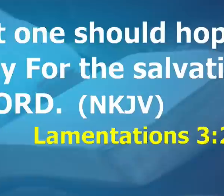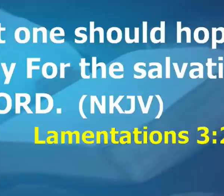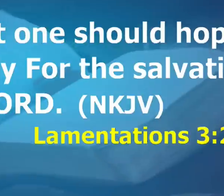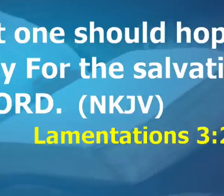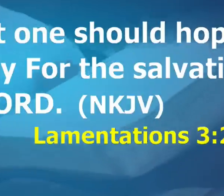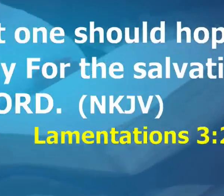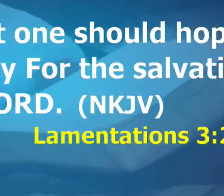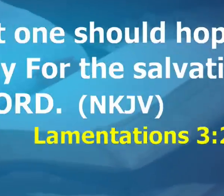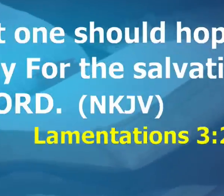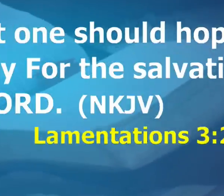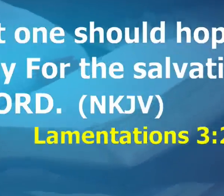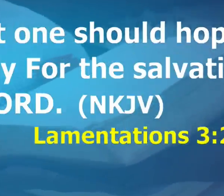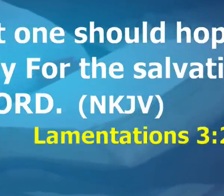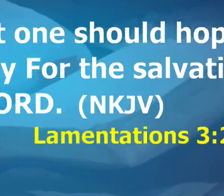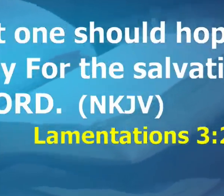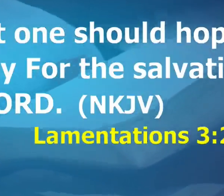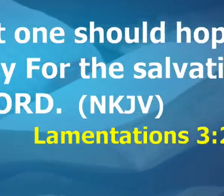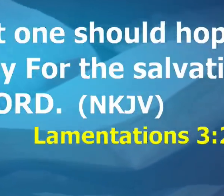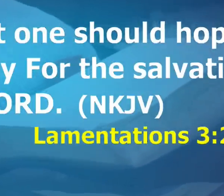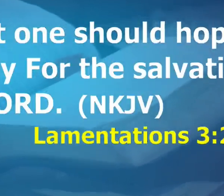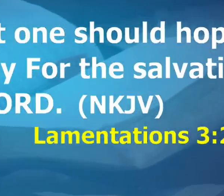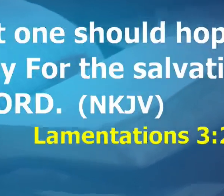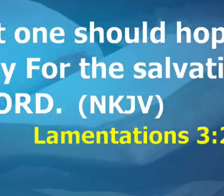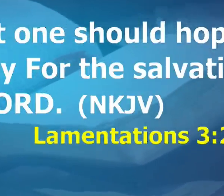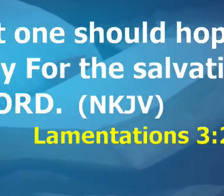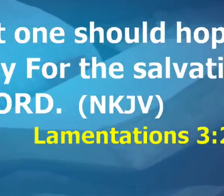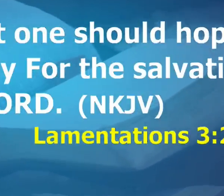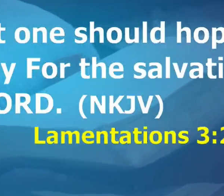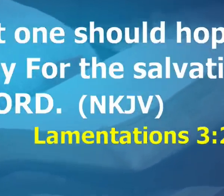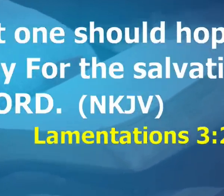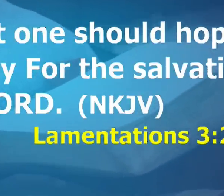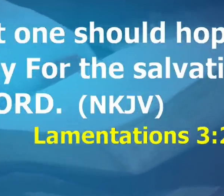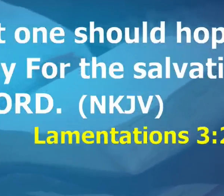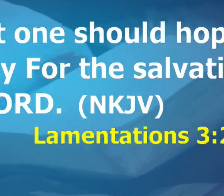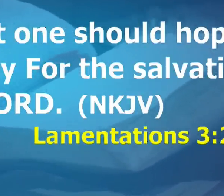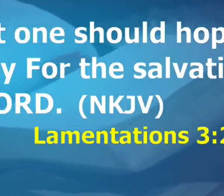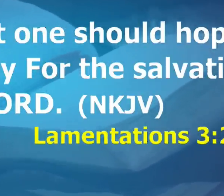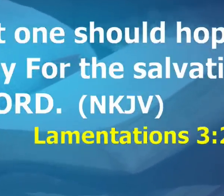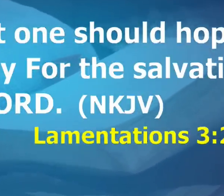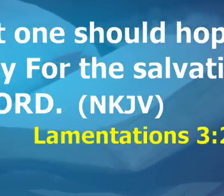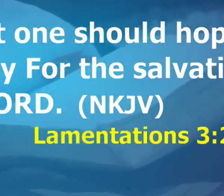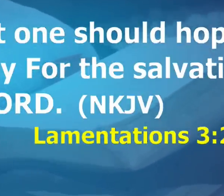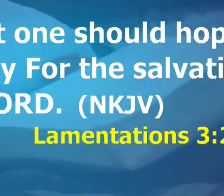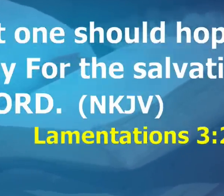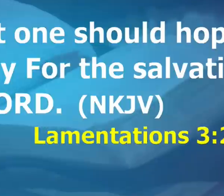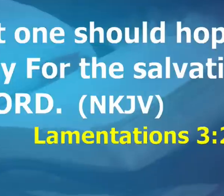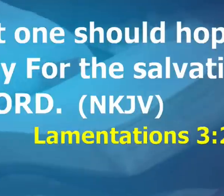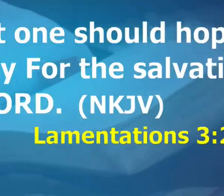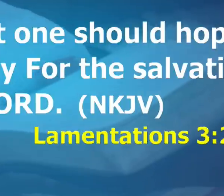aba abamulindirira. Eri emmeme emunoonya. Kirungi omuntu